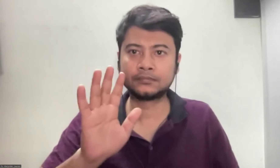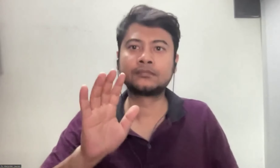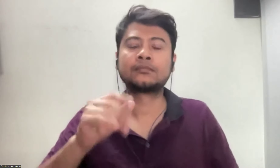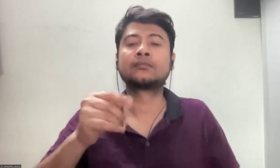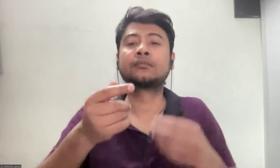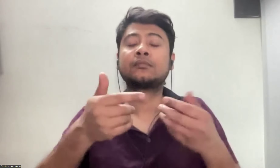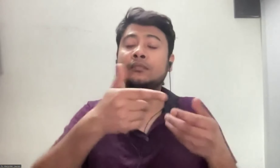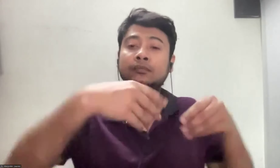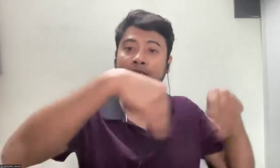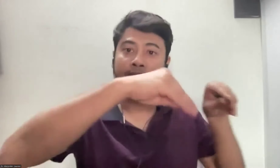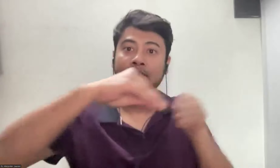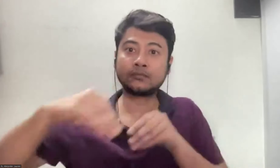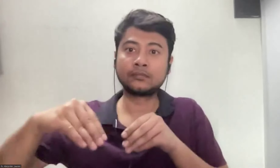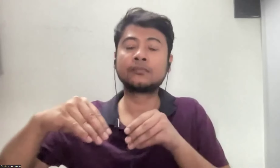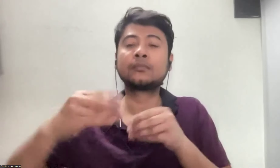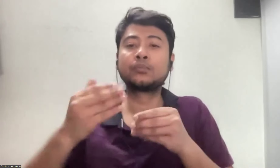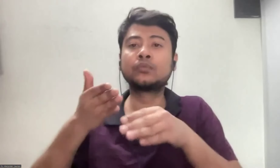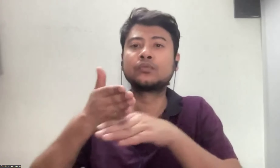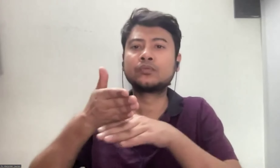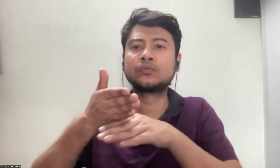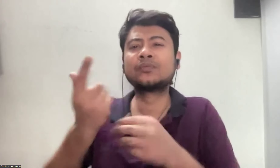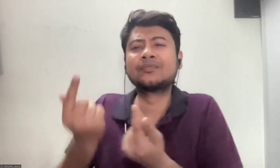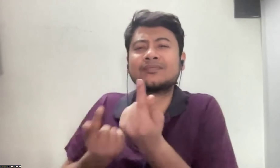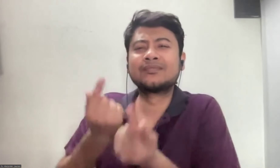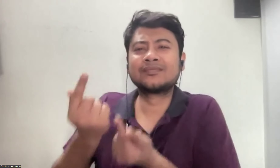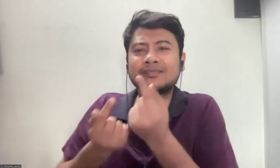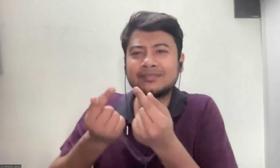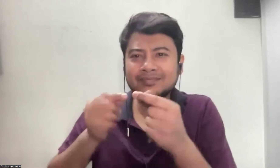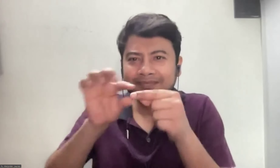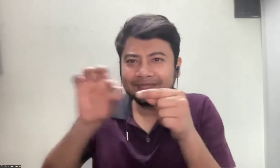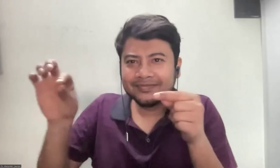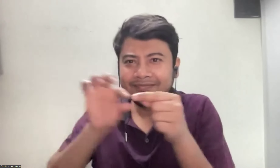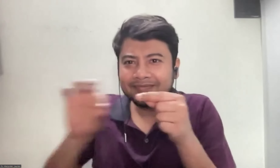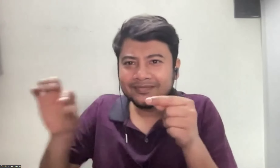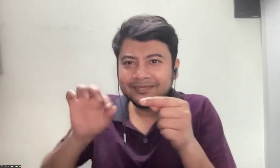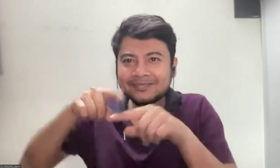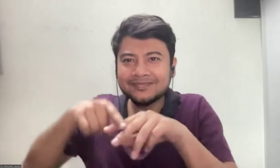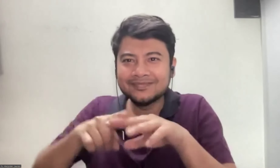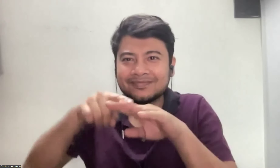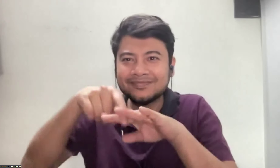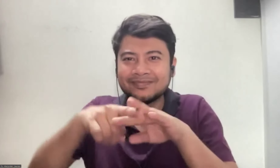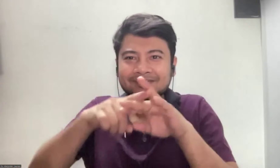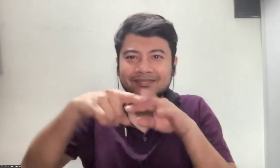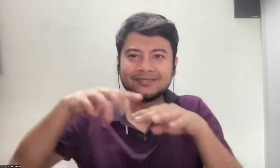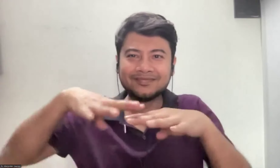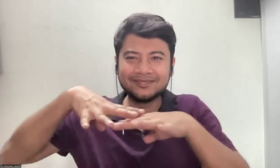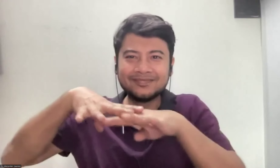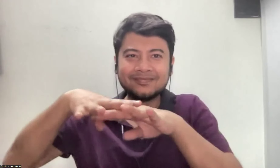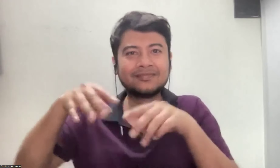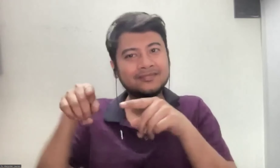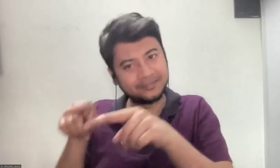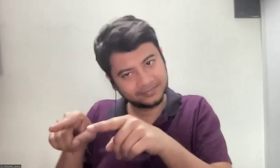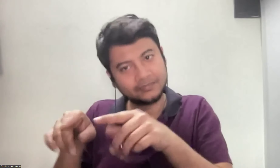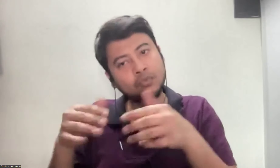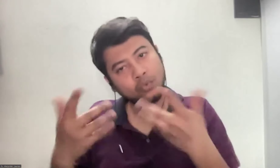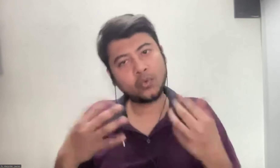grass. So any type of mat, but then keep it only for your puja. Don't use it otherwise. You